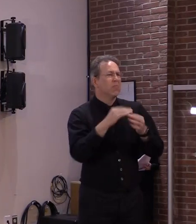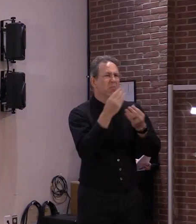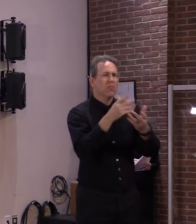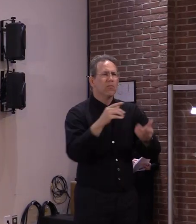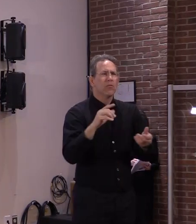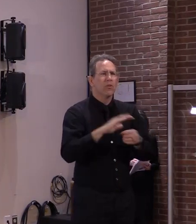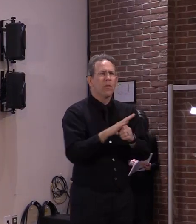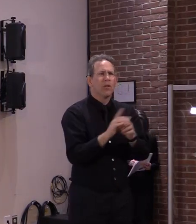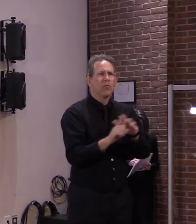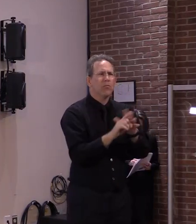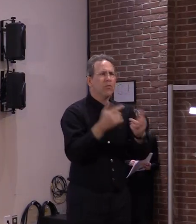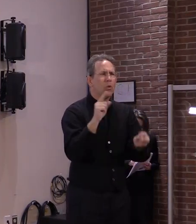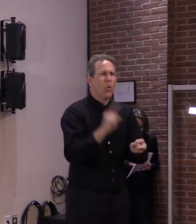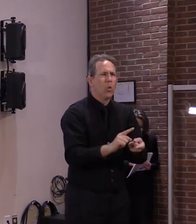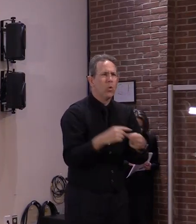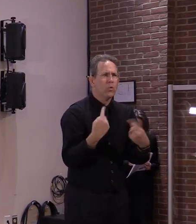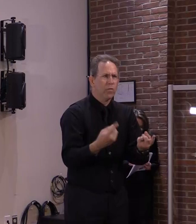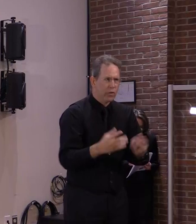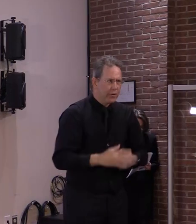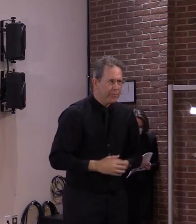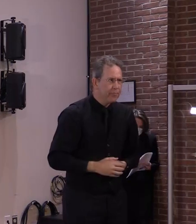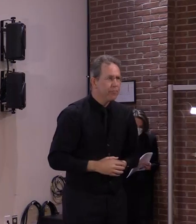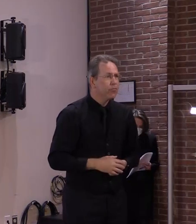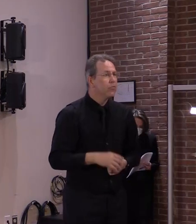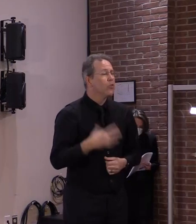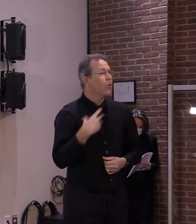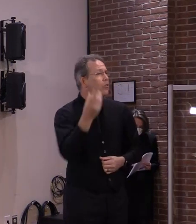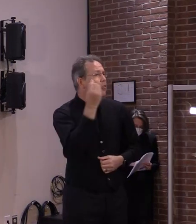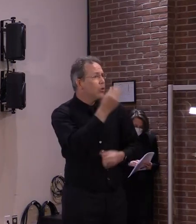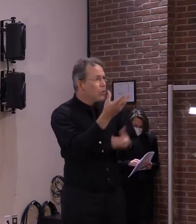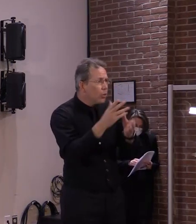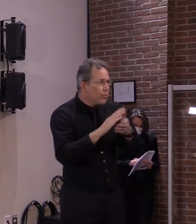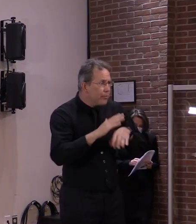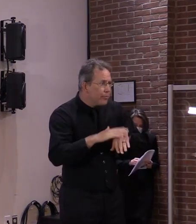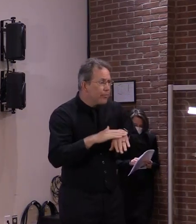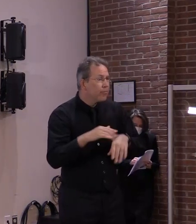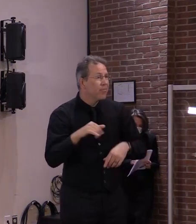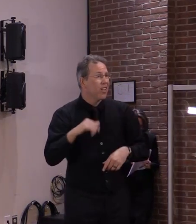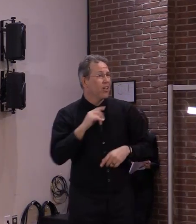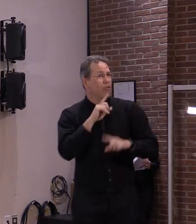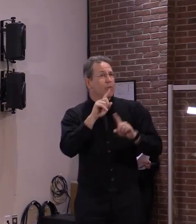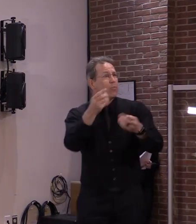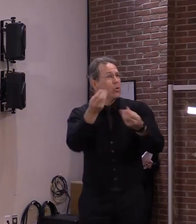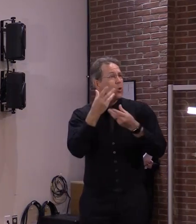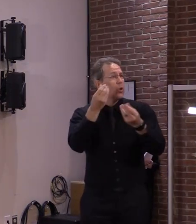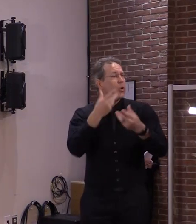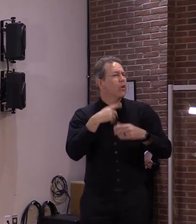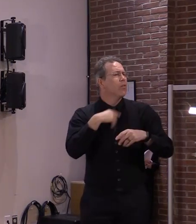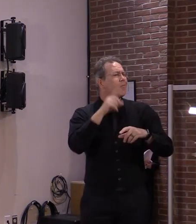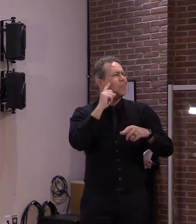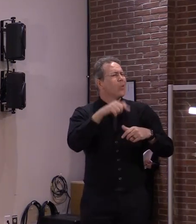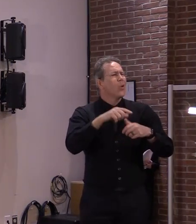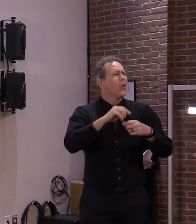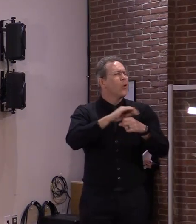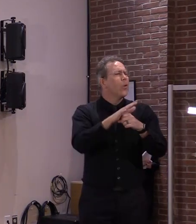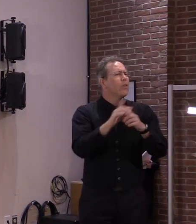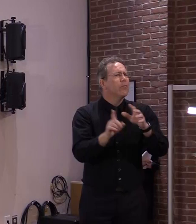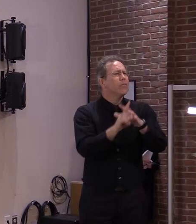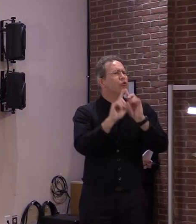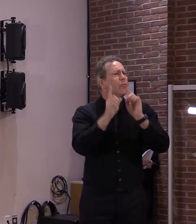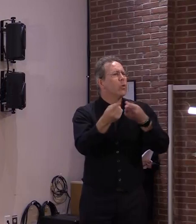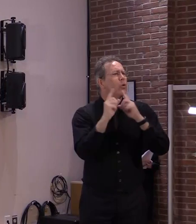let you know that the reporting system that we use for COVID-19 data is undergoing scheduled maintenance right